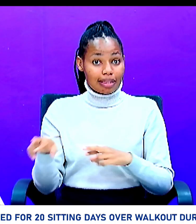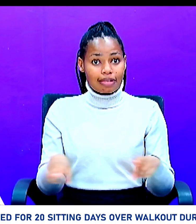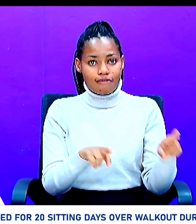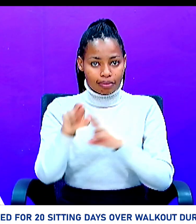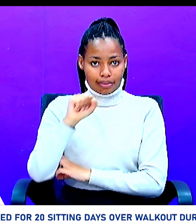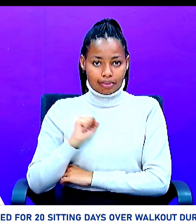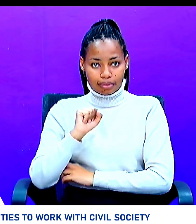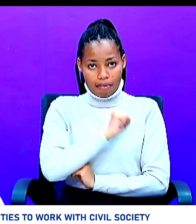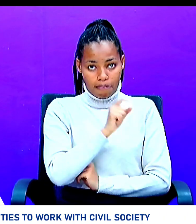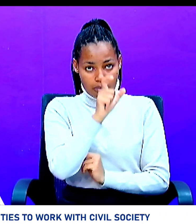On other news,